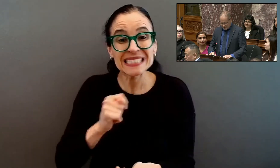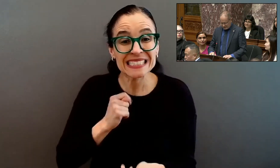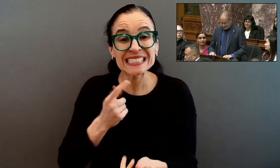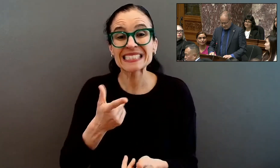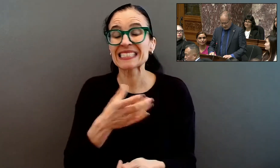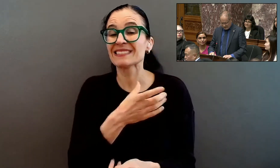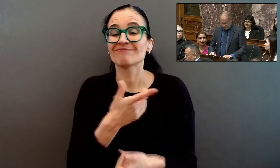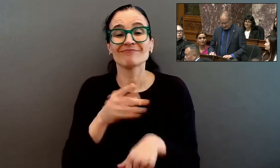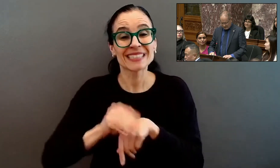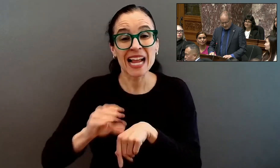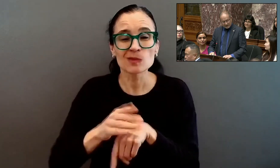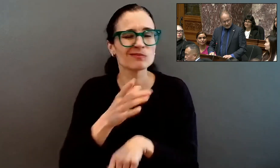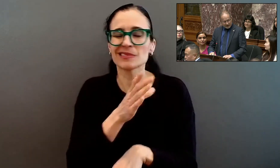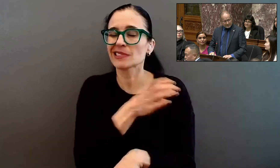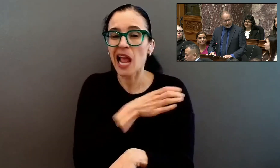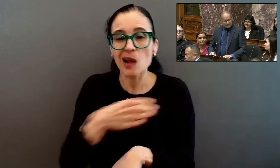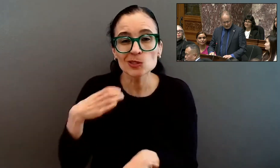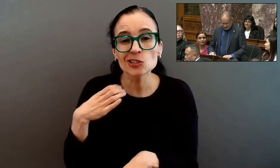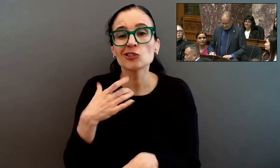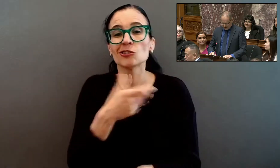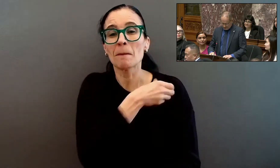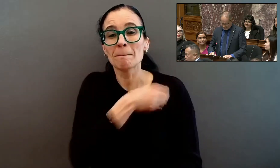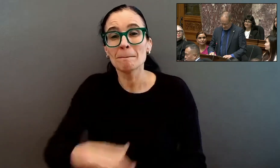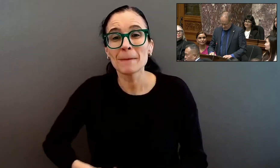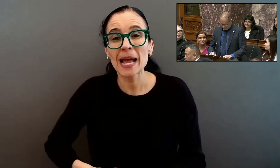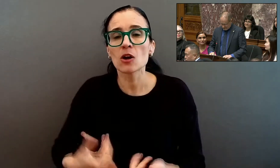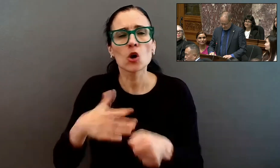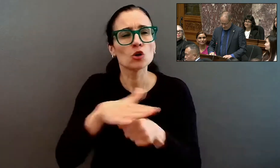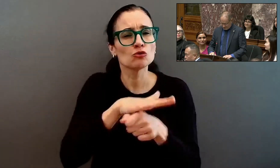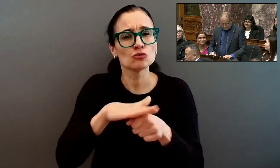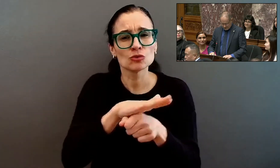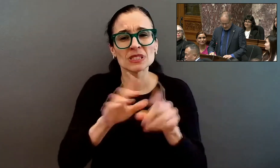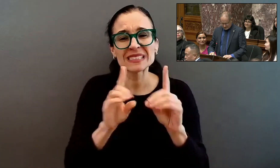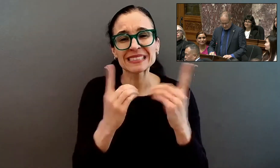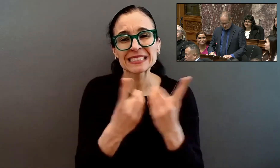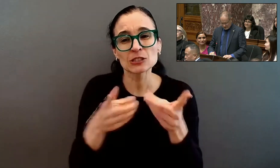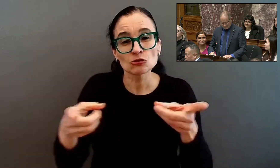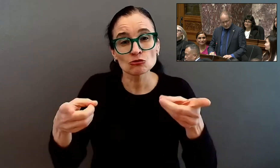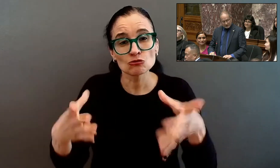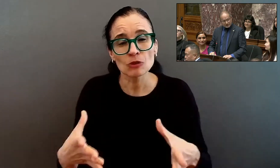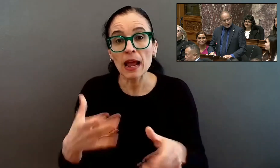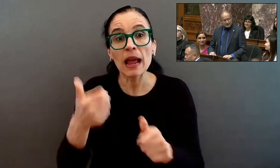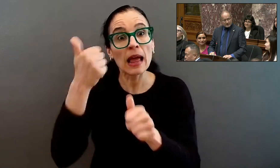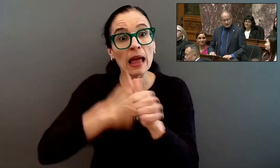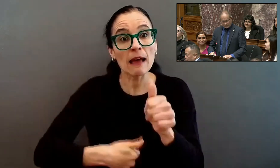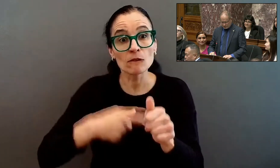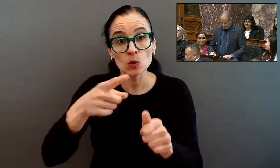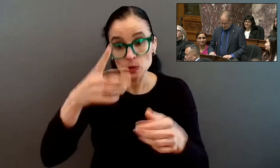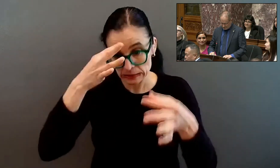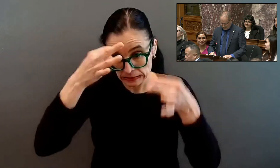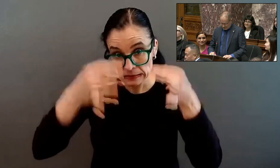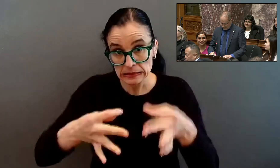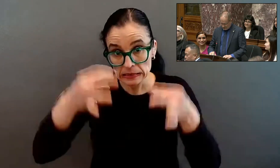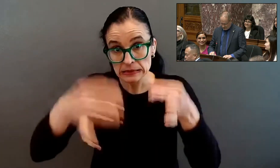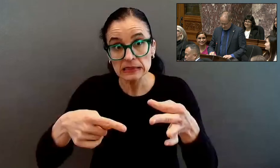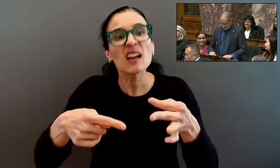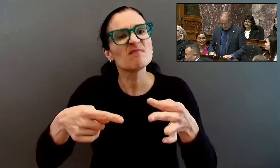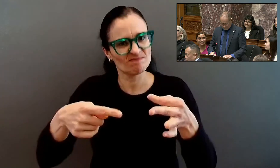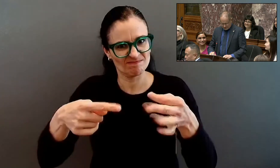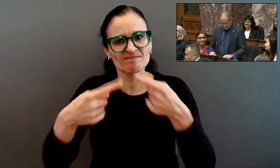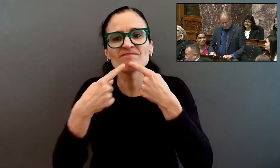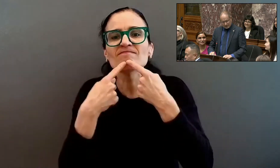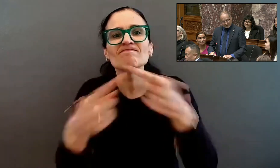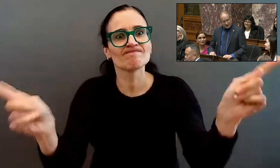decision you make is public, and I mean very public. You'll be asked about that zoning change in the grocery store,